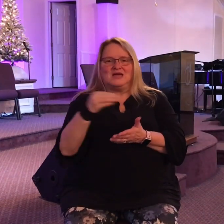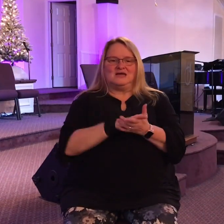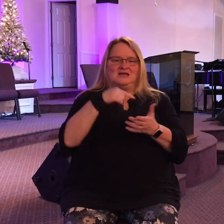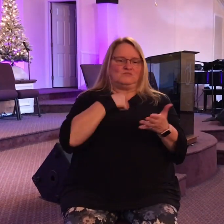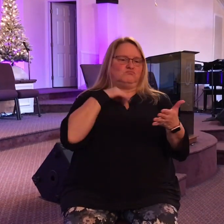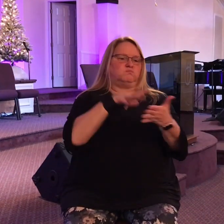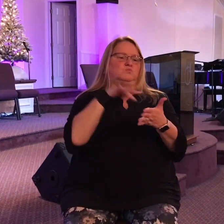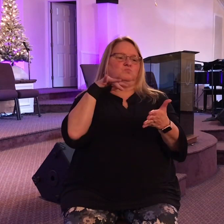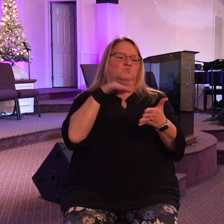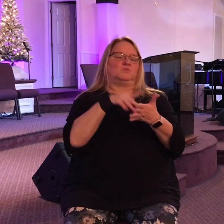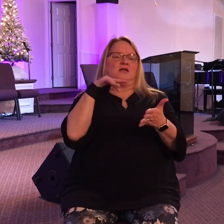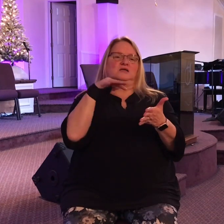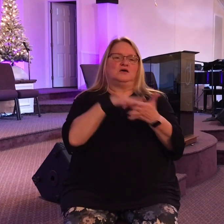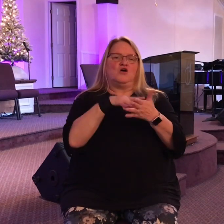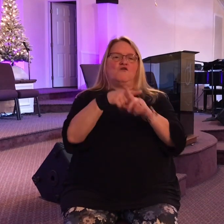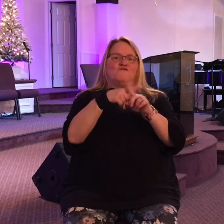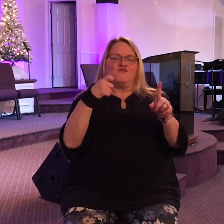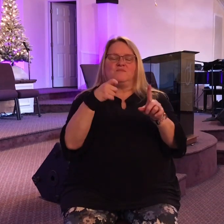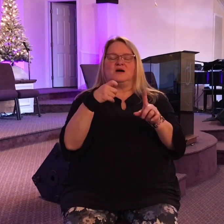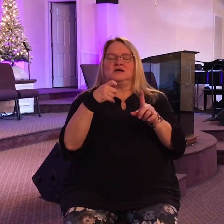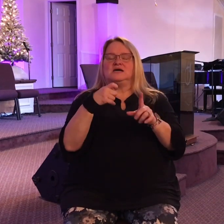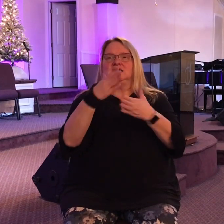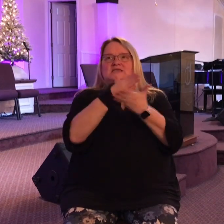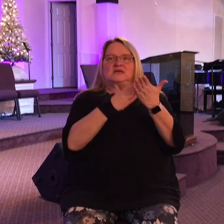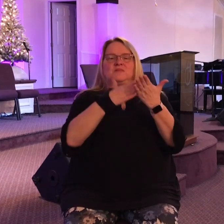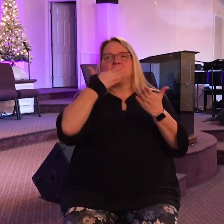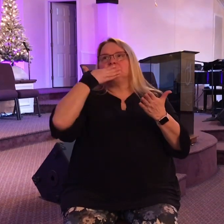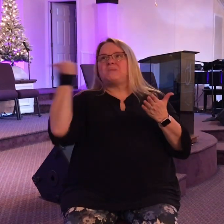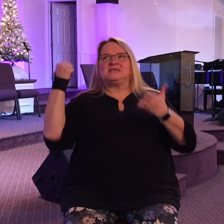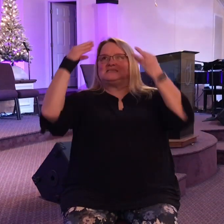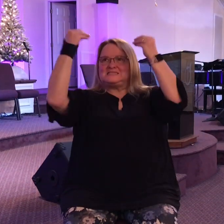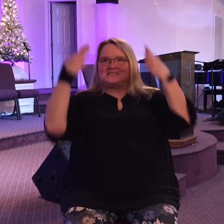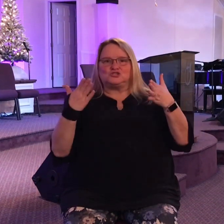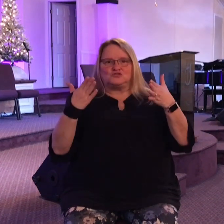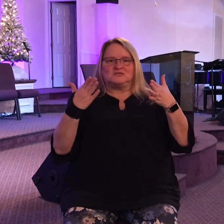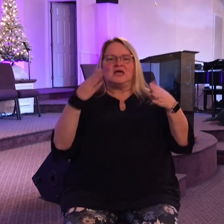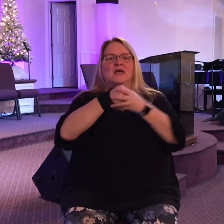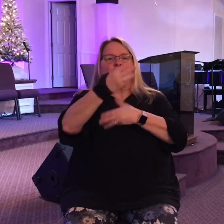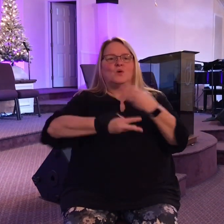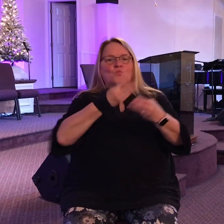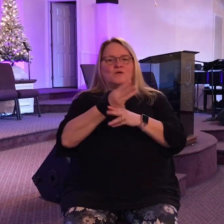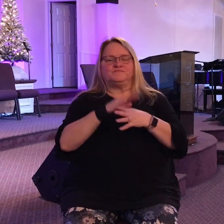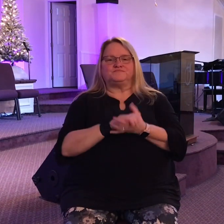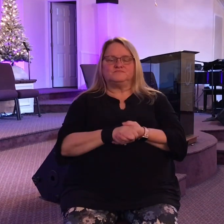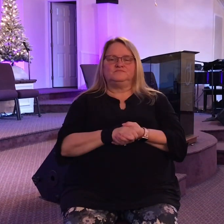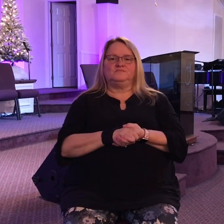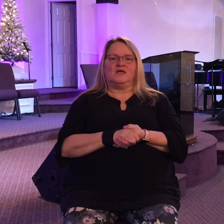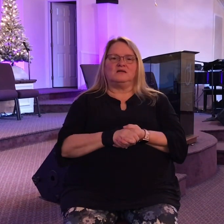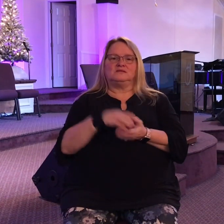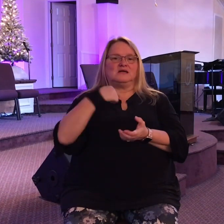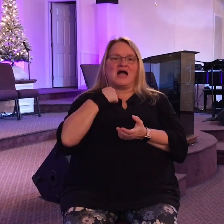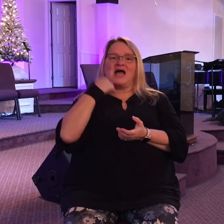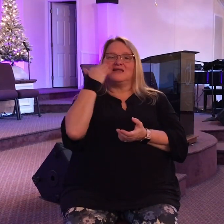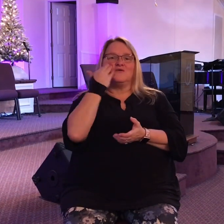echelon of classes from some of the leading authorities in our day. I know all of the intricacies of all of them. And I got news